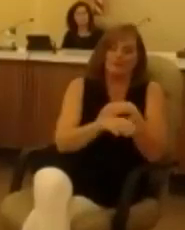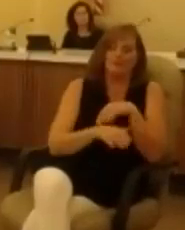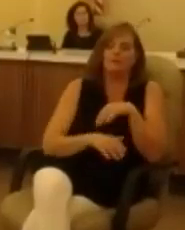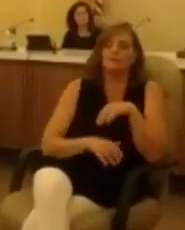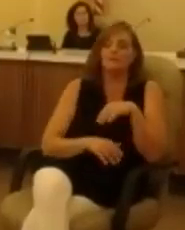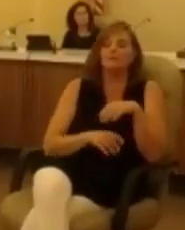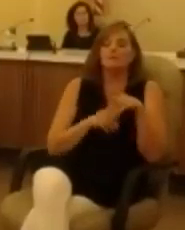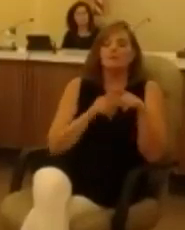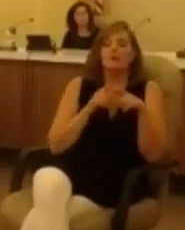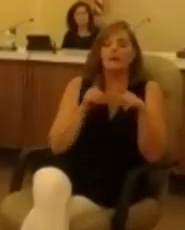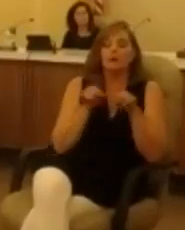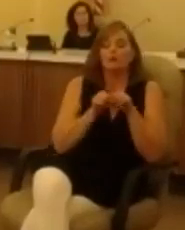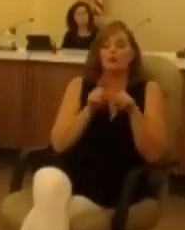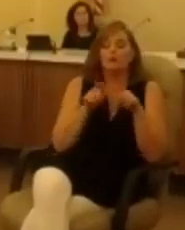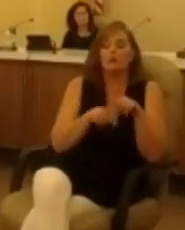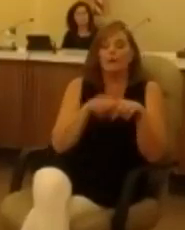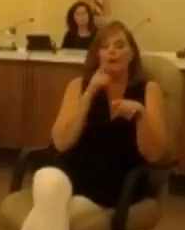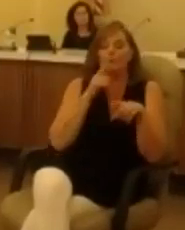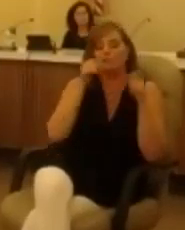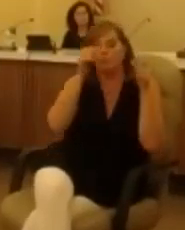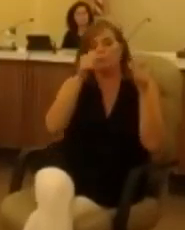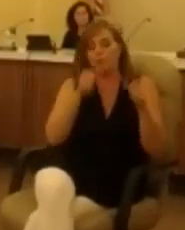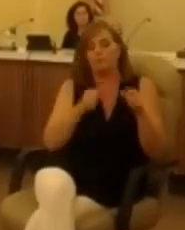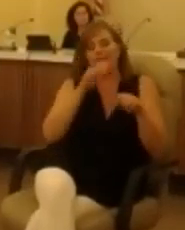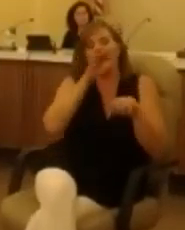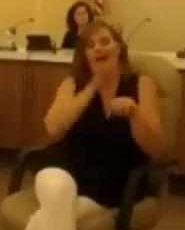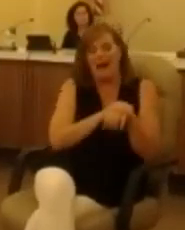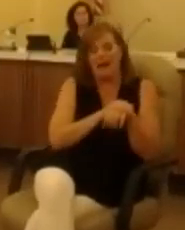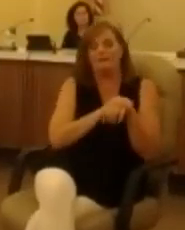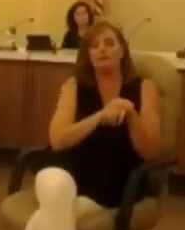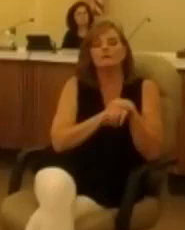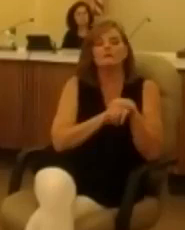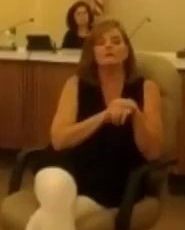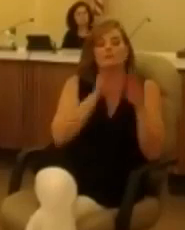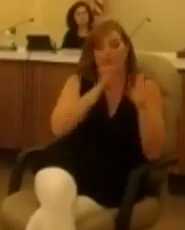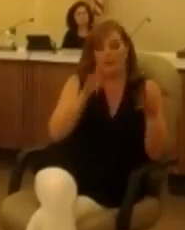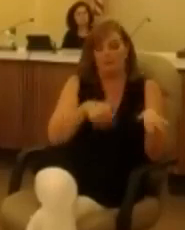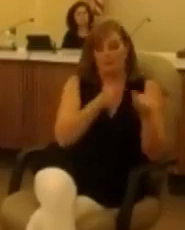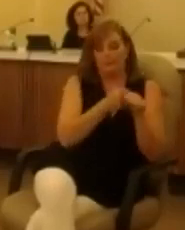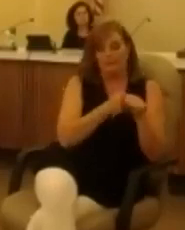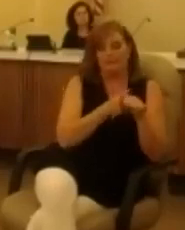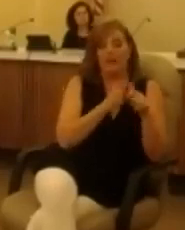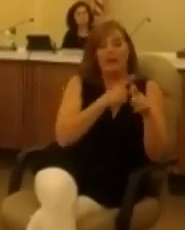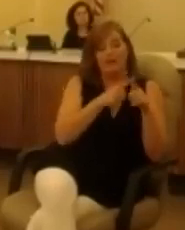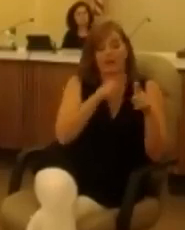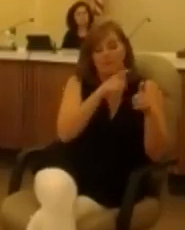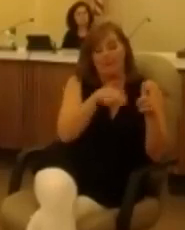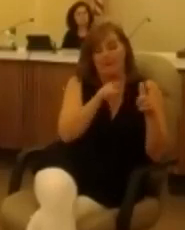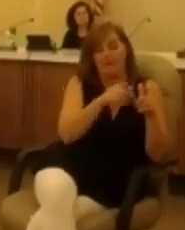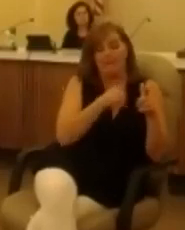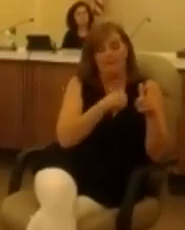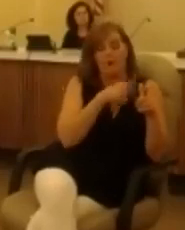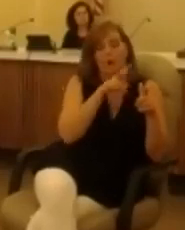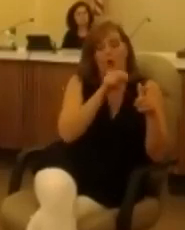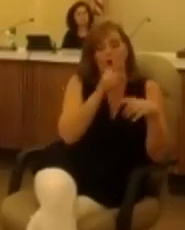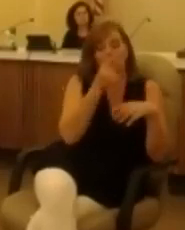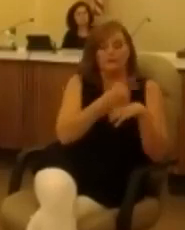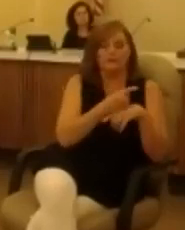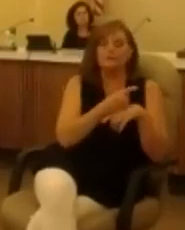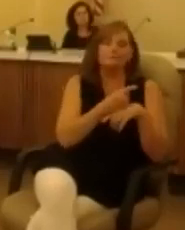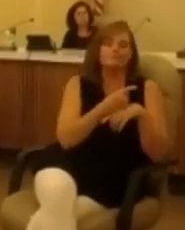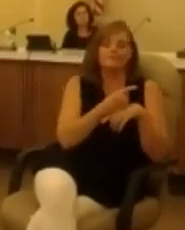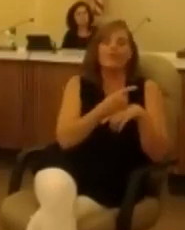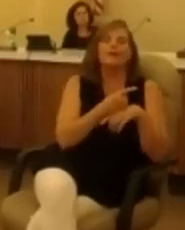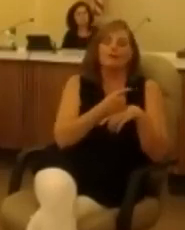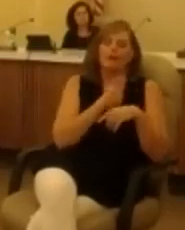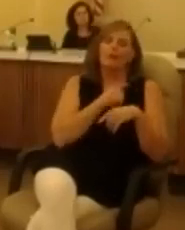and you also have to post it at the premises. Okay. And then again, they basically have 30 days. This has been done for a